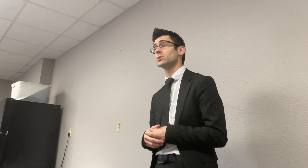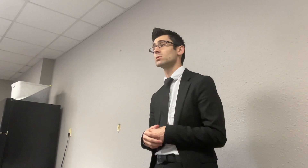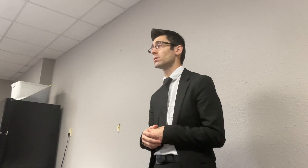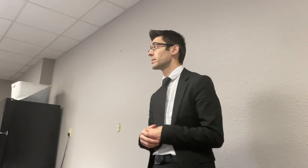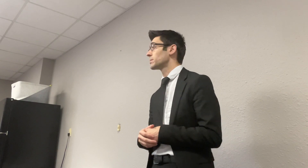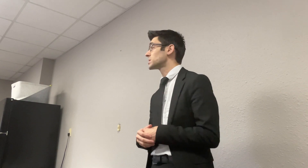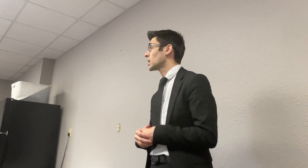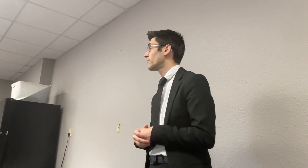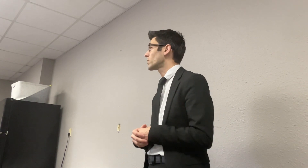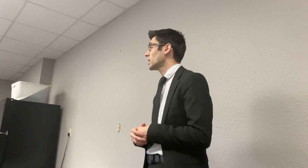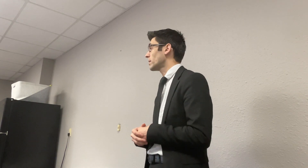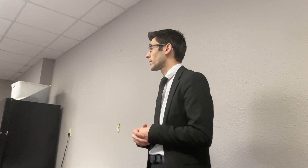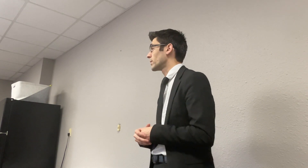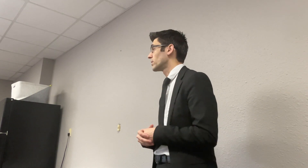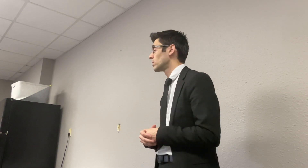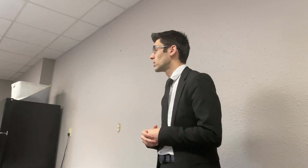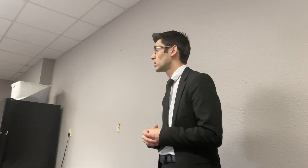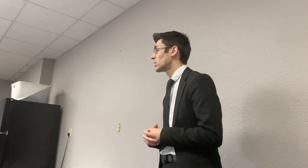we remember the sign for year.